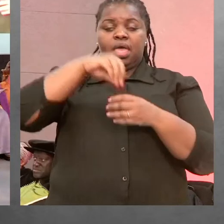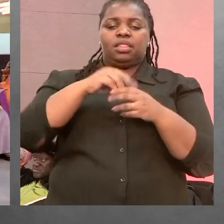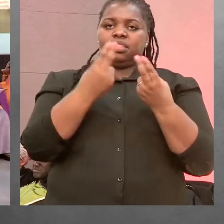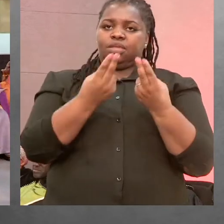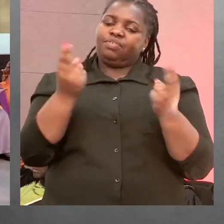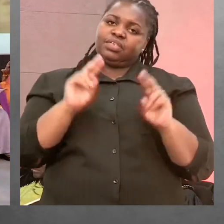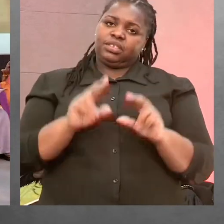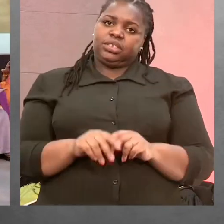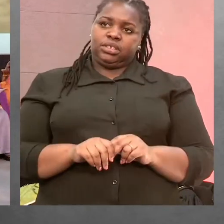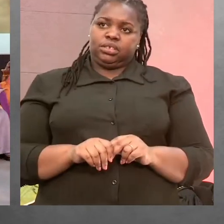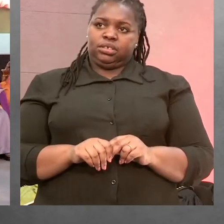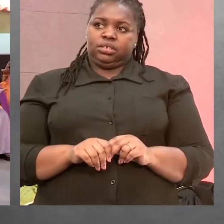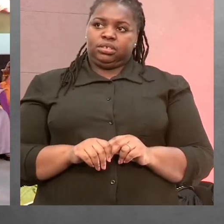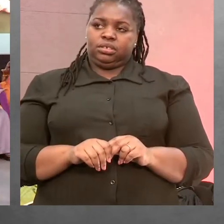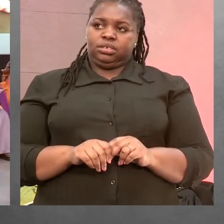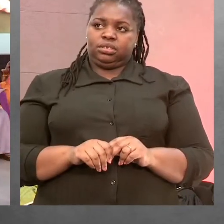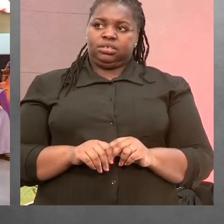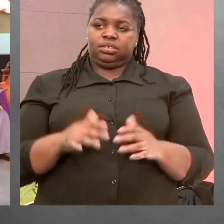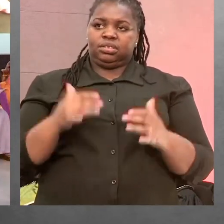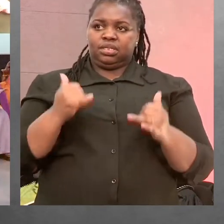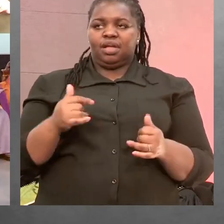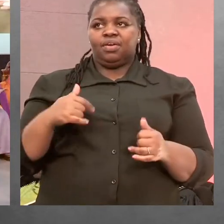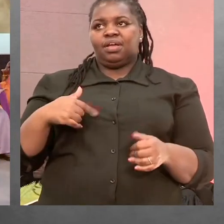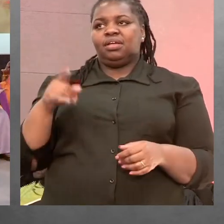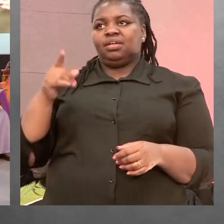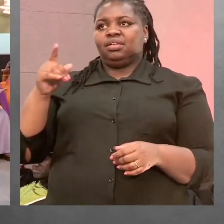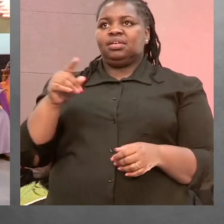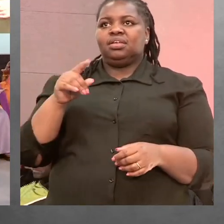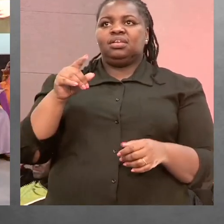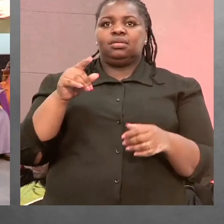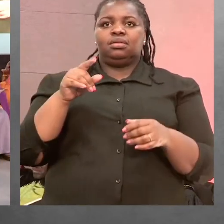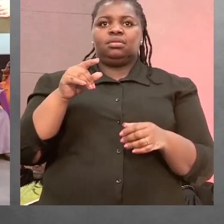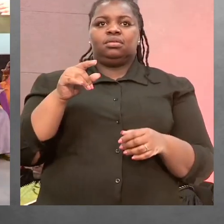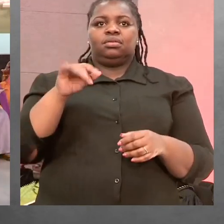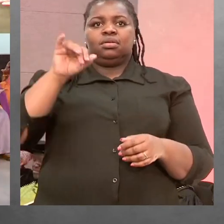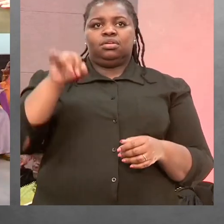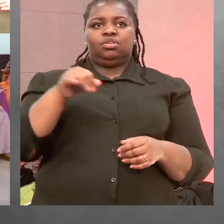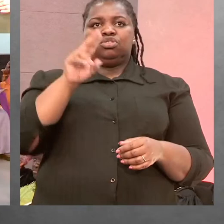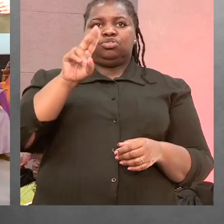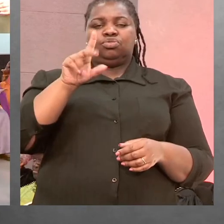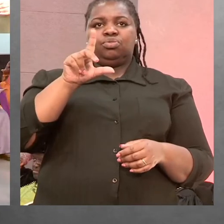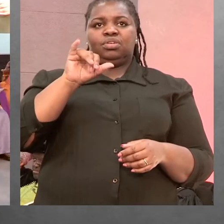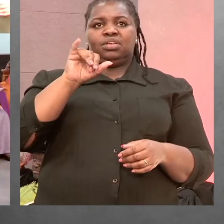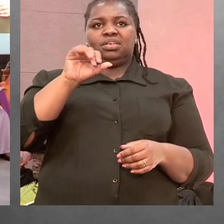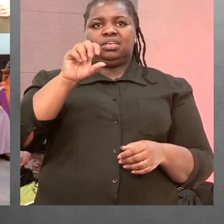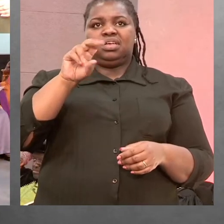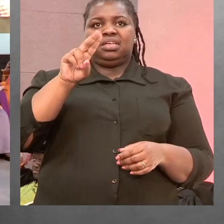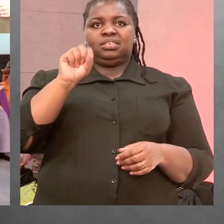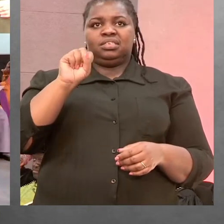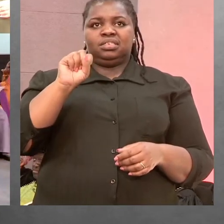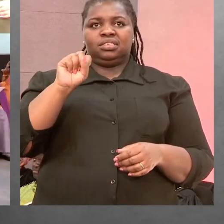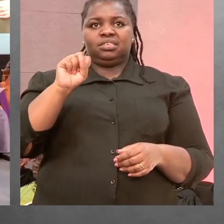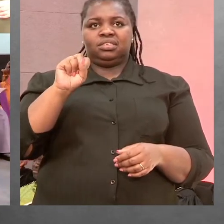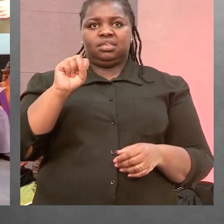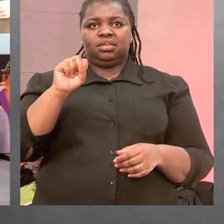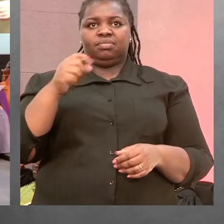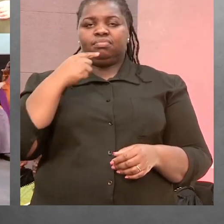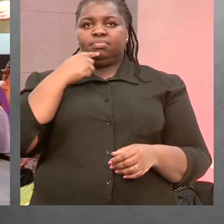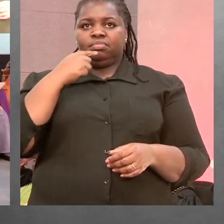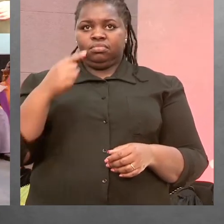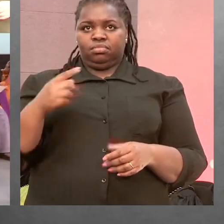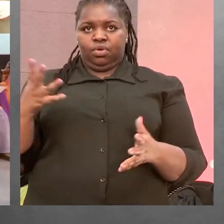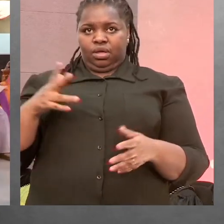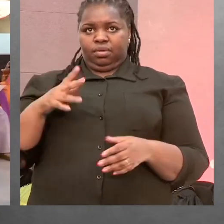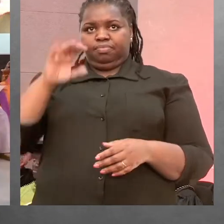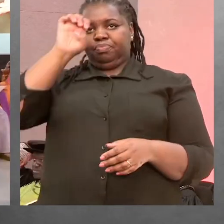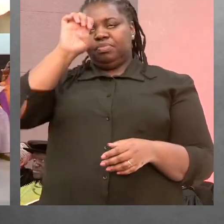university. Now, Julius Nyerere, during his tenure as the Chancellor in the University of